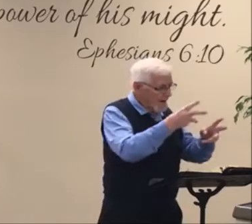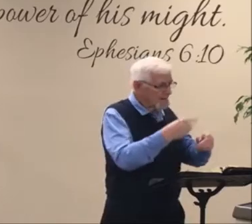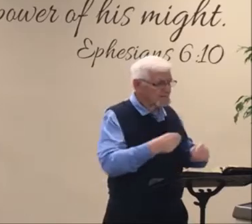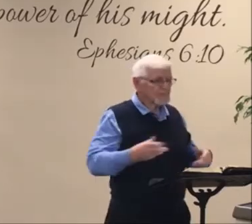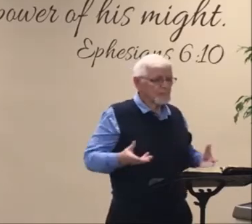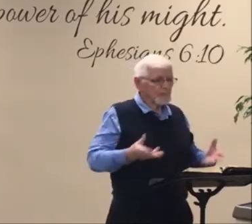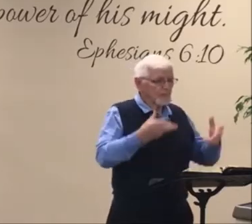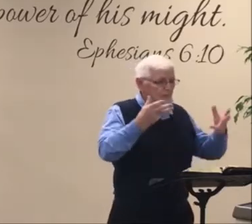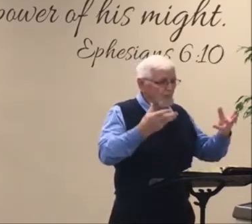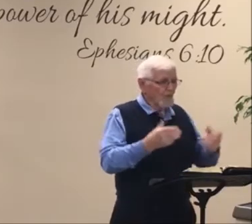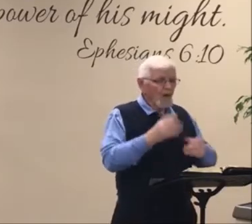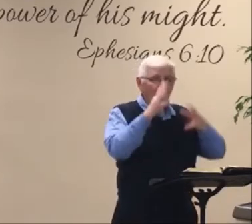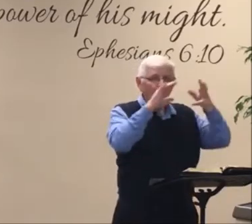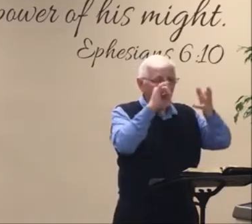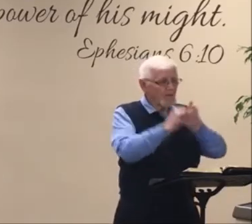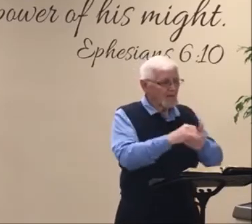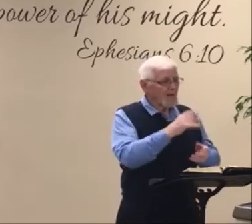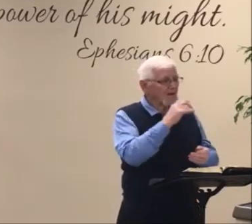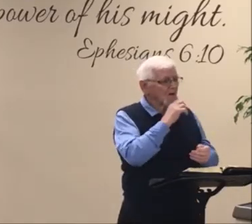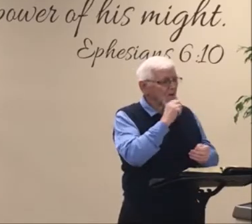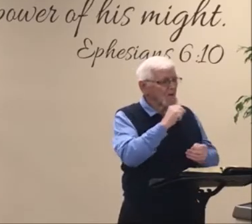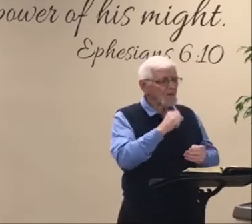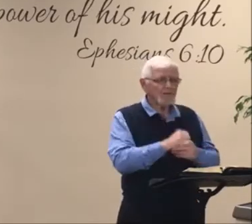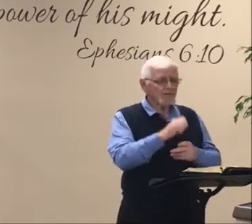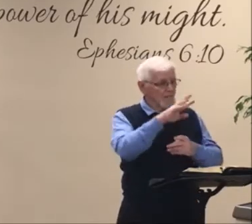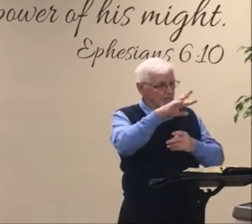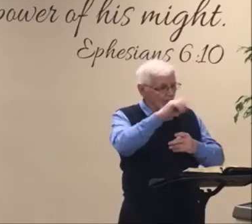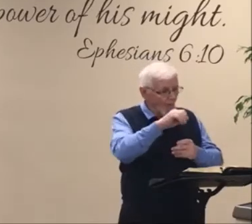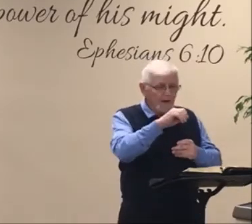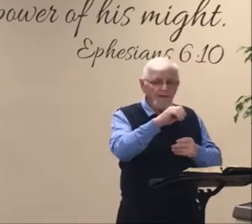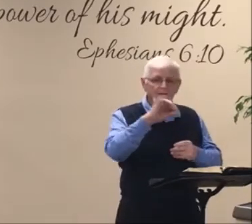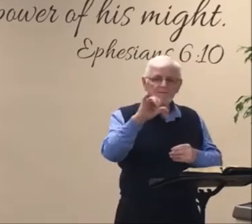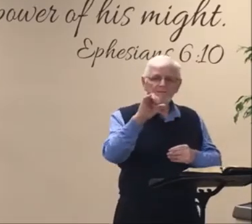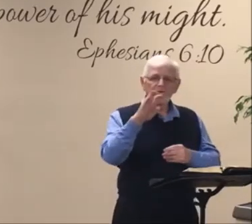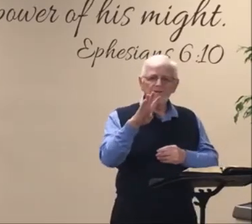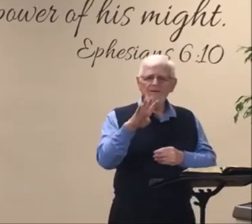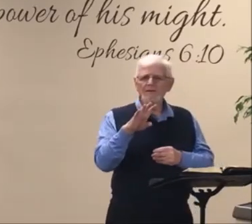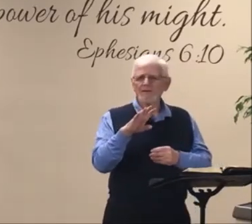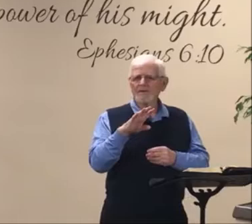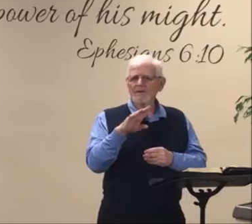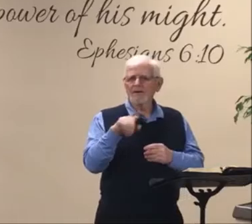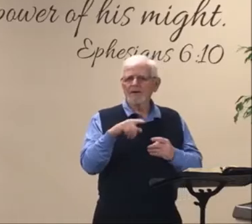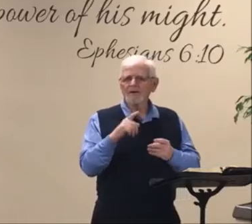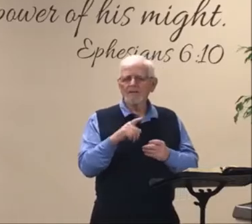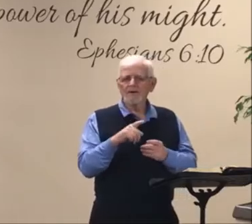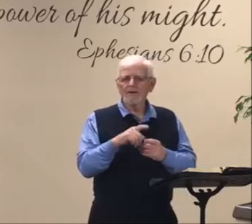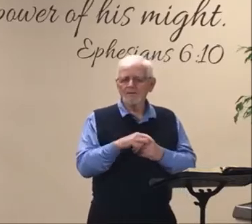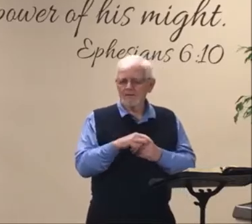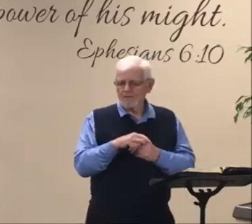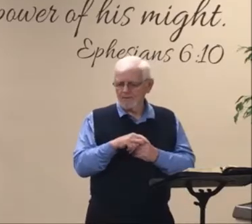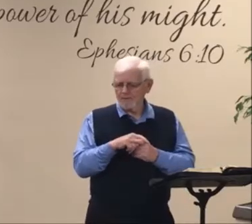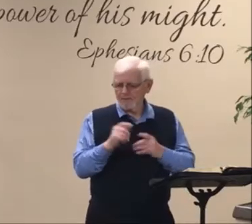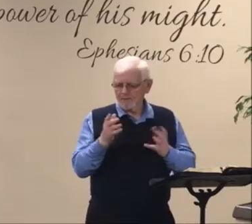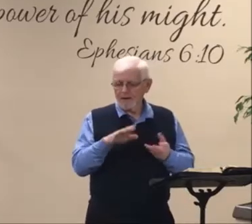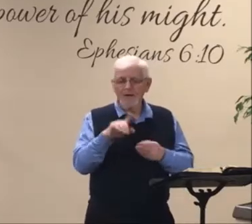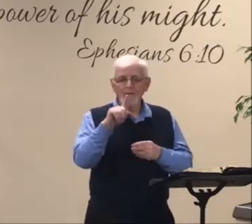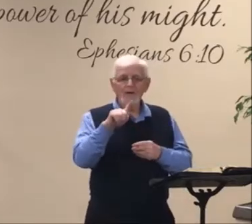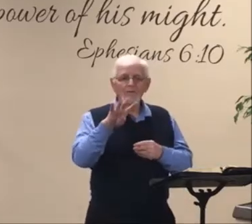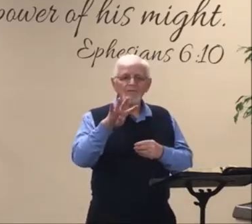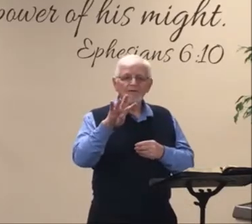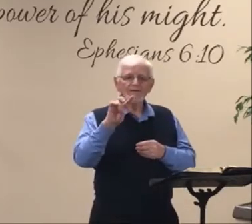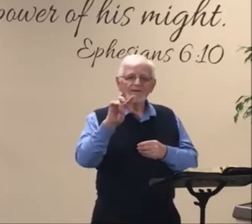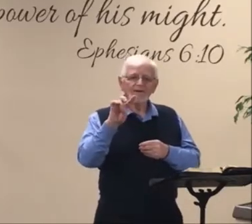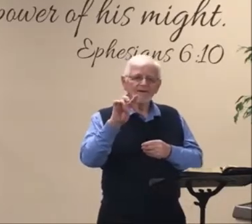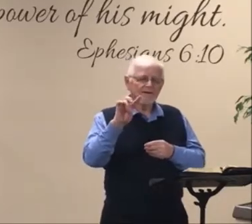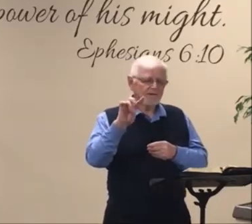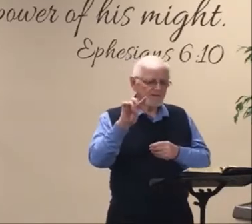Because Jacob is pretty old here in his day. He's in his 40s here. And he's about to... I think he dies at 147, and he